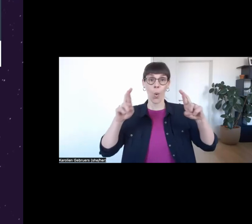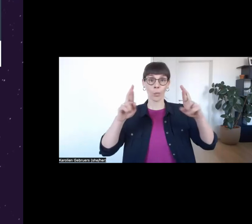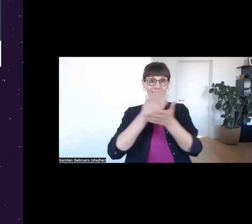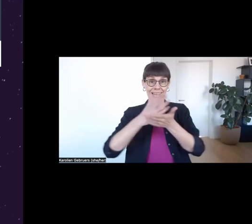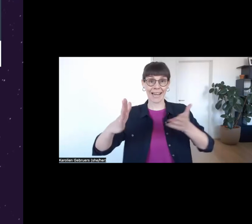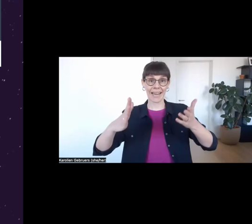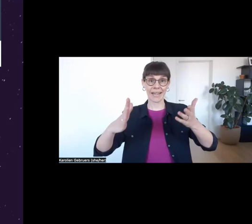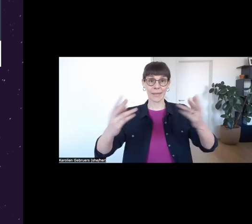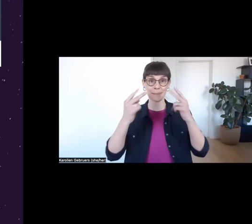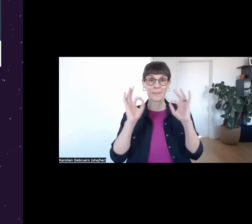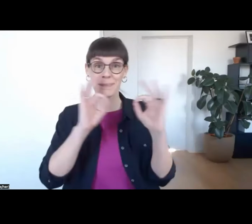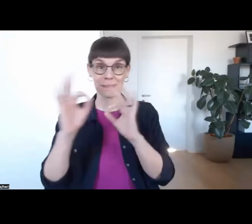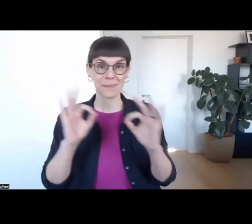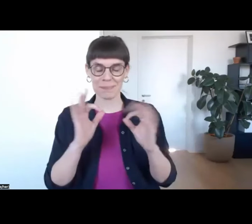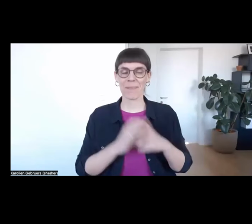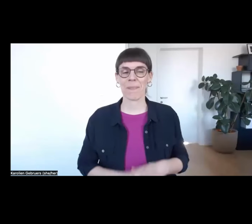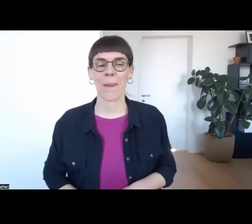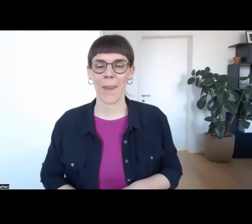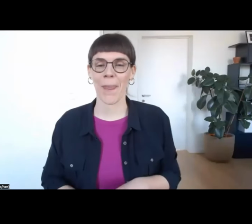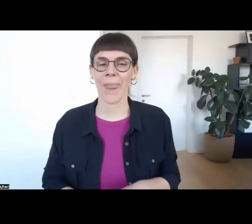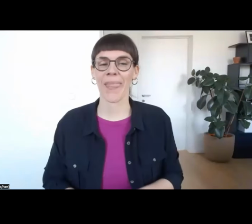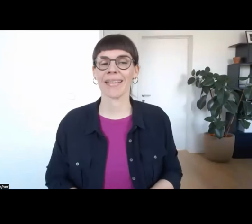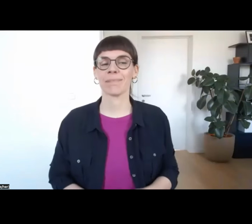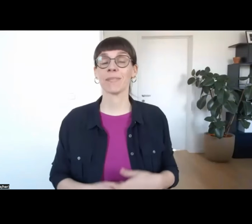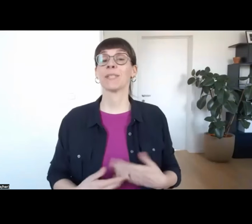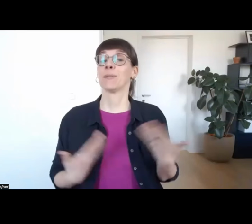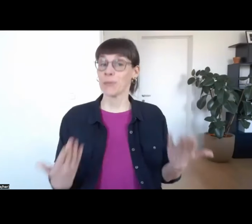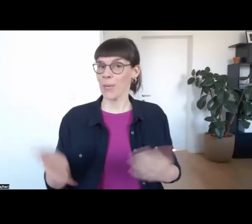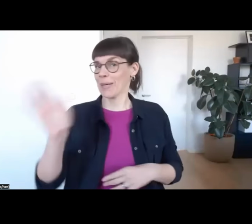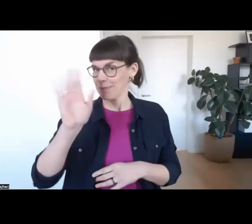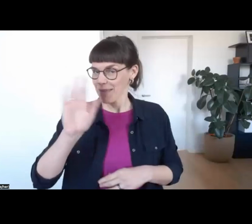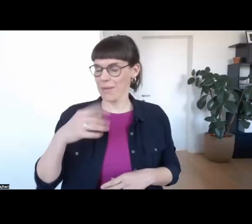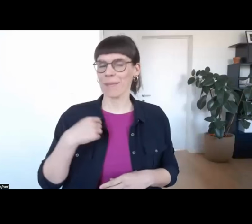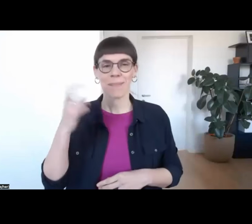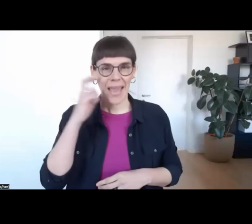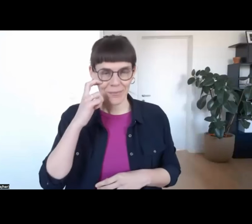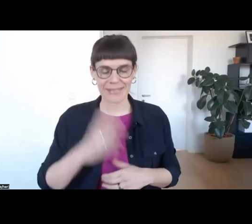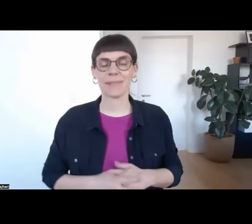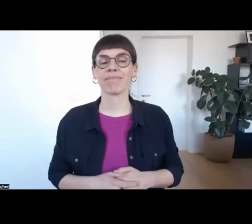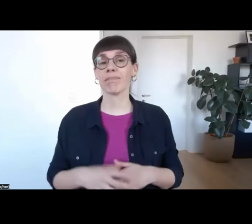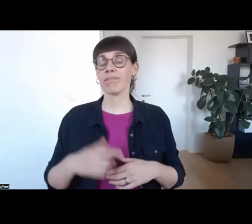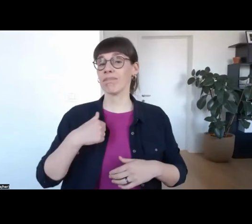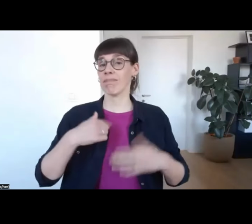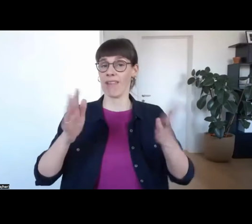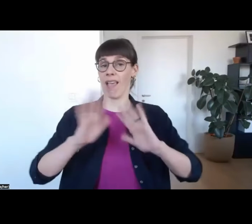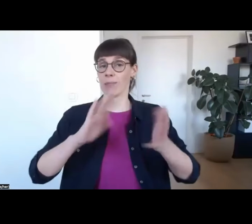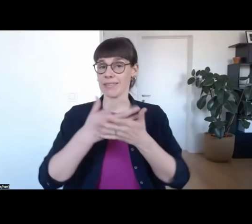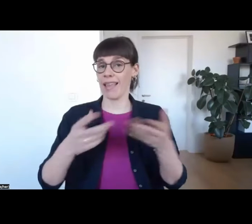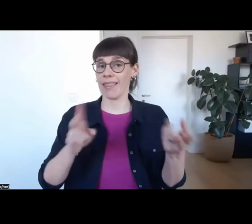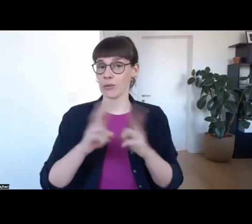Okay, I'm hoping that you can see that clearly and you can see me clearly. So hi, my name's